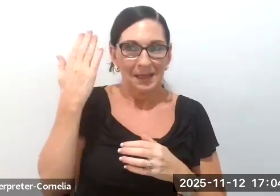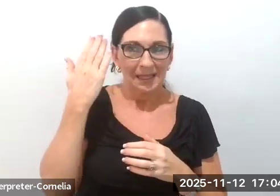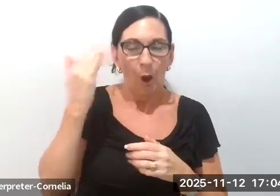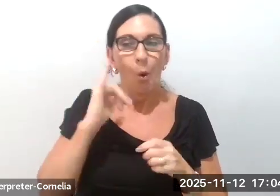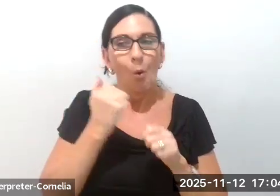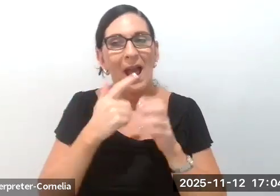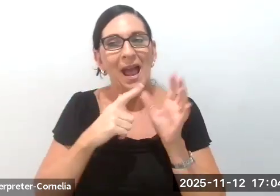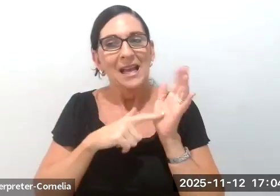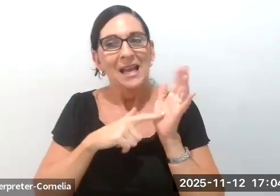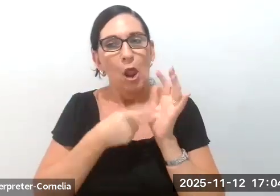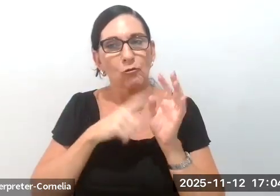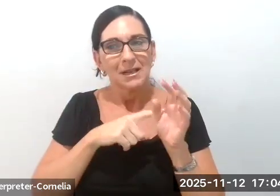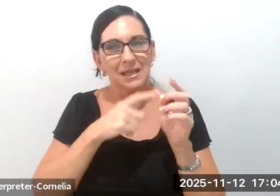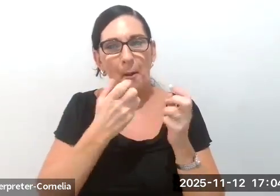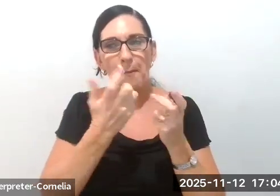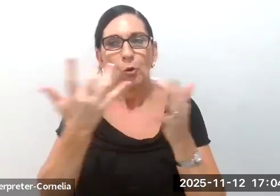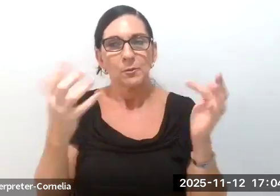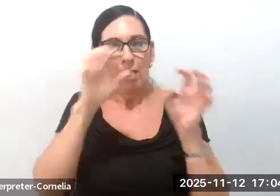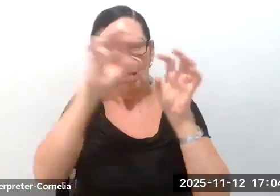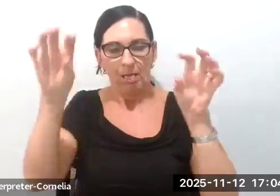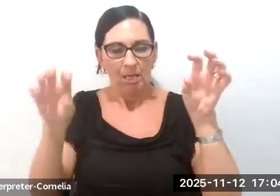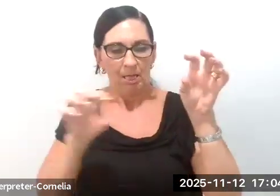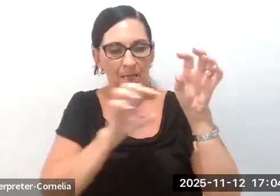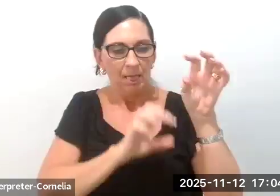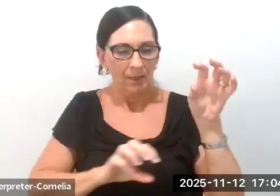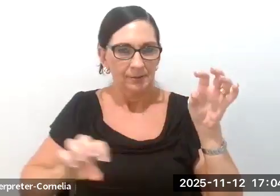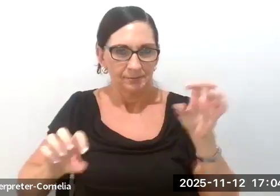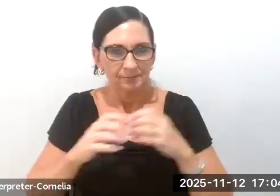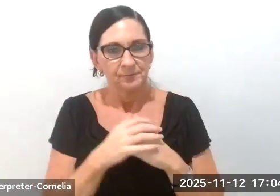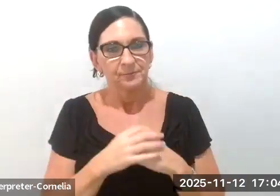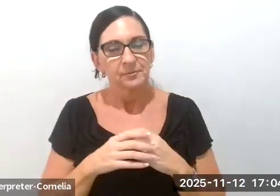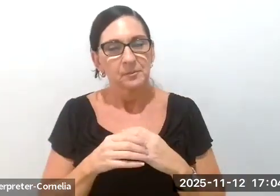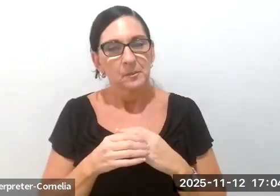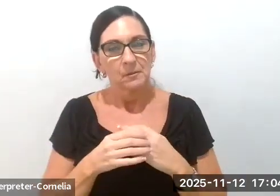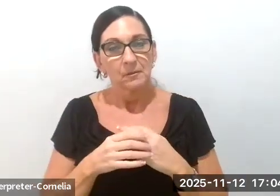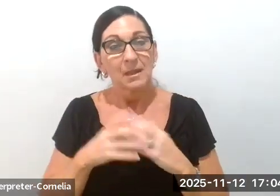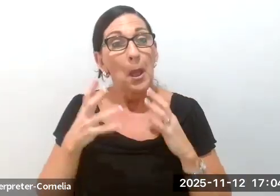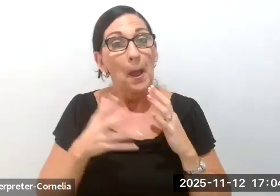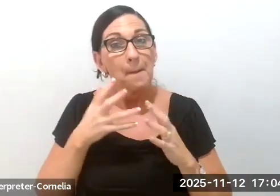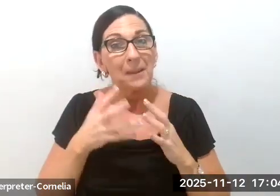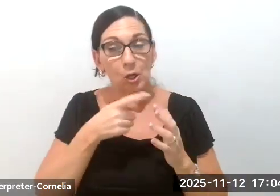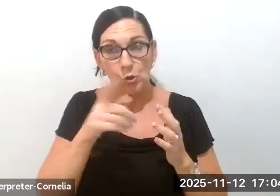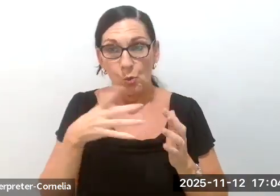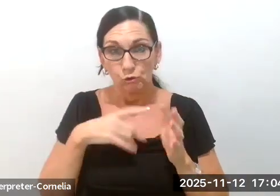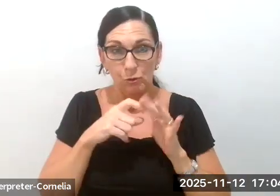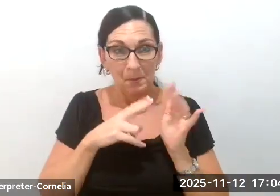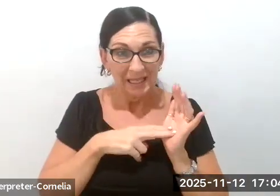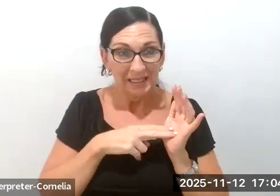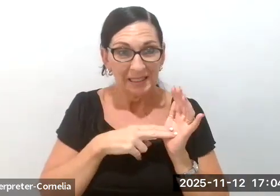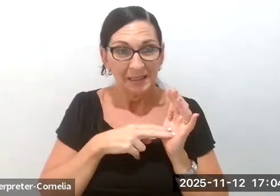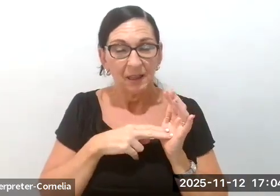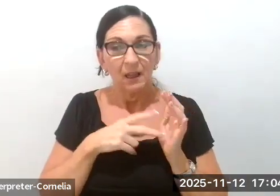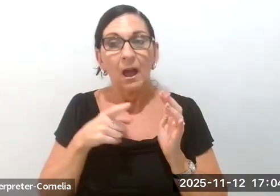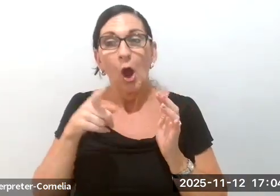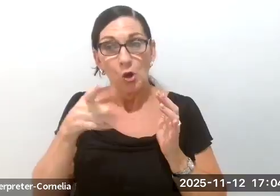gallery view, which shows multiple participants at once. Pinning a speaker or interpreter. If you want to keep a